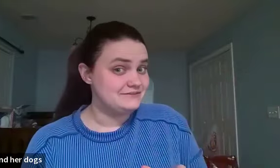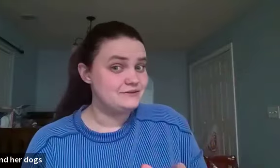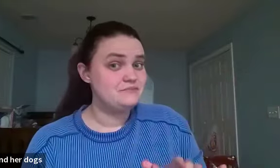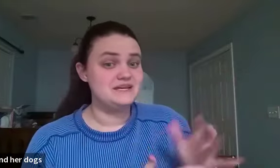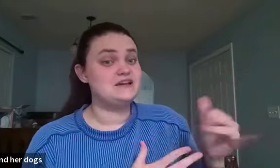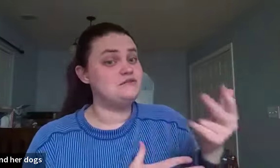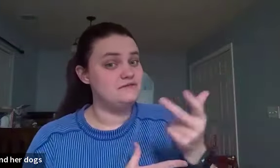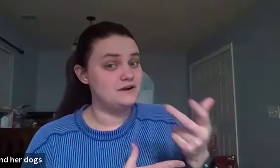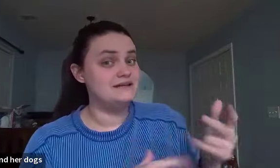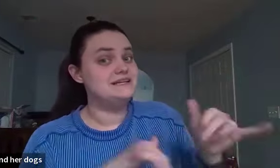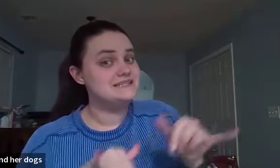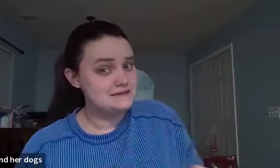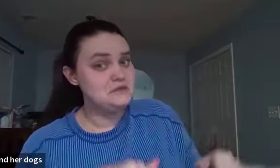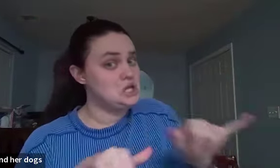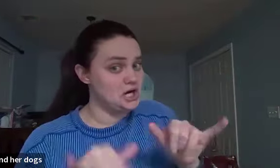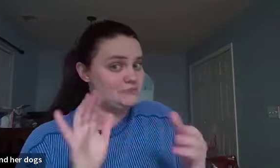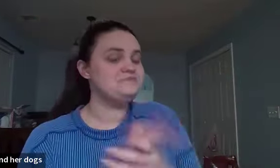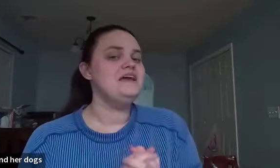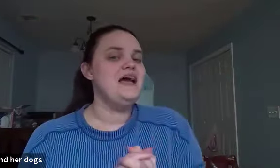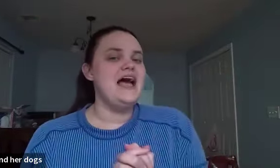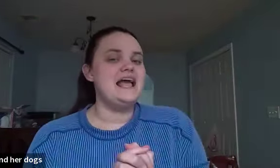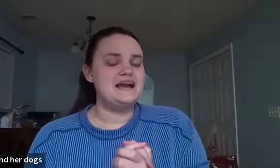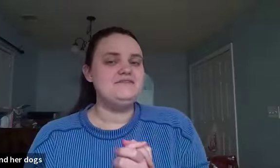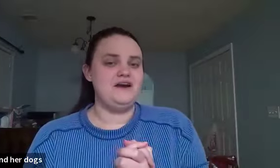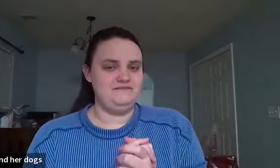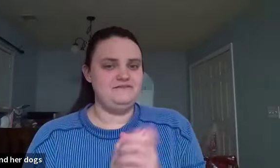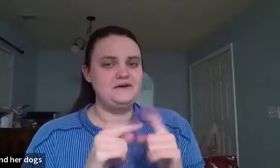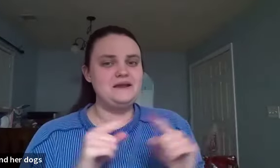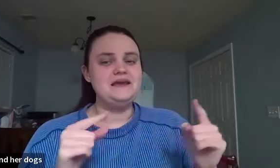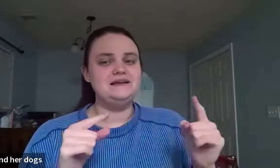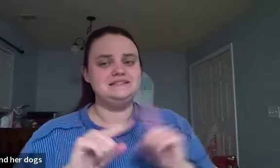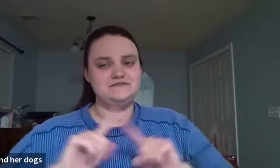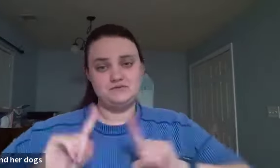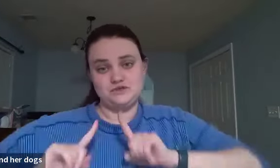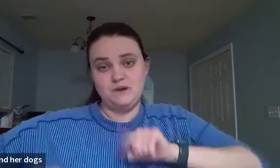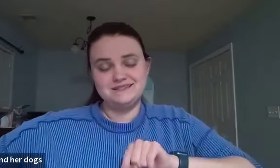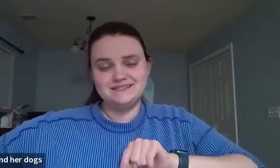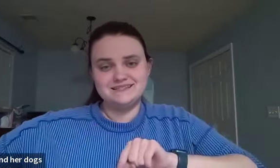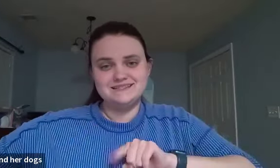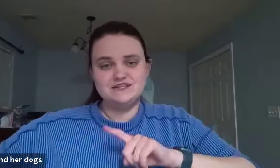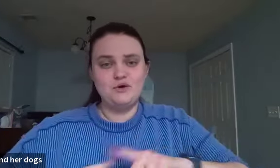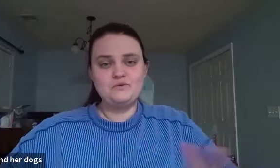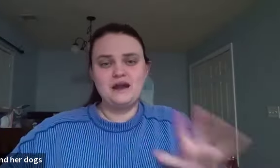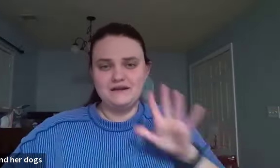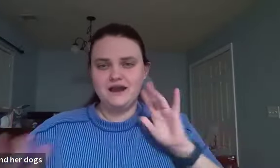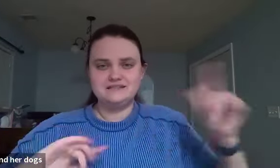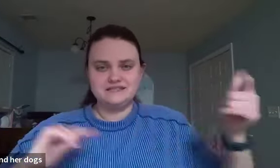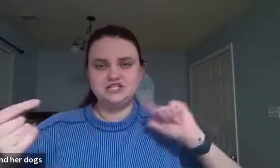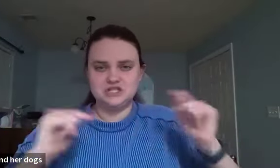believe? Because they are very similar. And I have gotten very different responses to the point where I kind of see it just